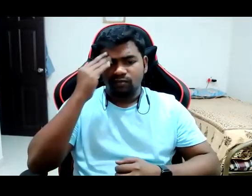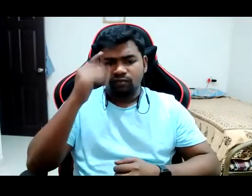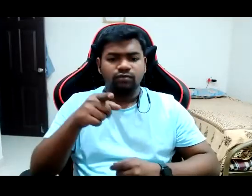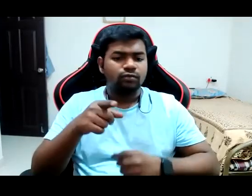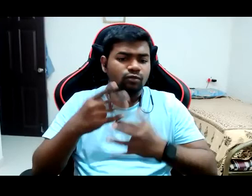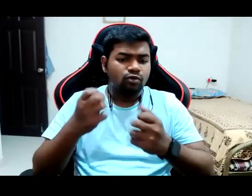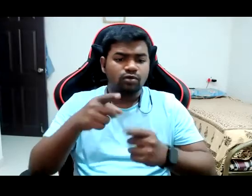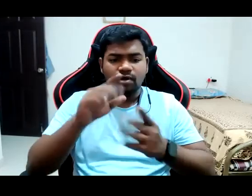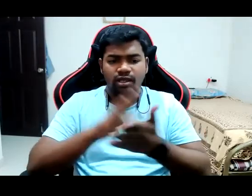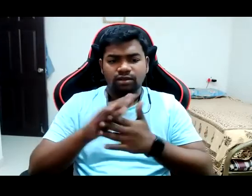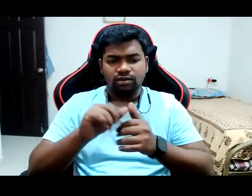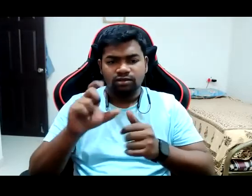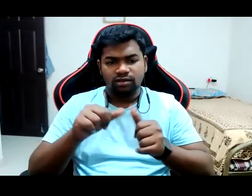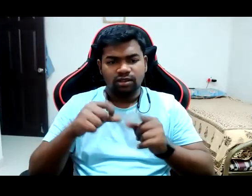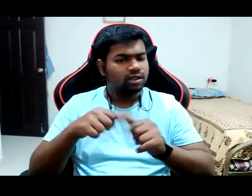what is it that you